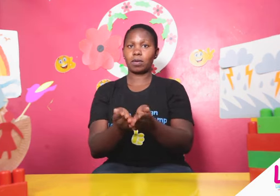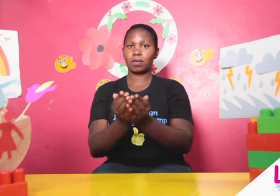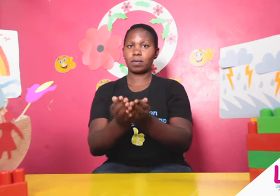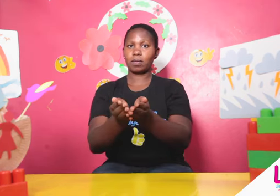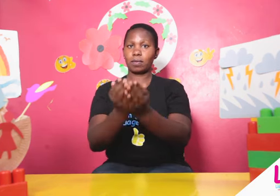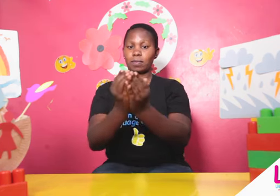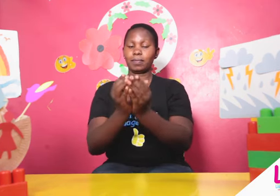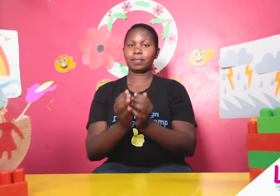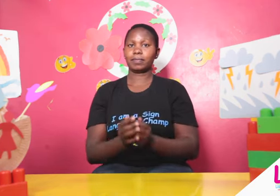Ark,